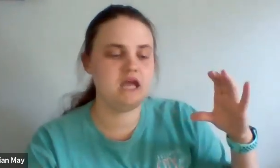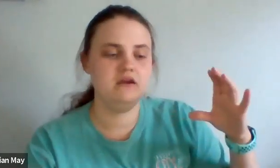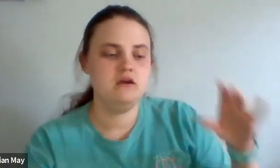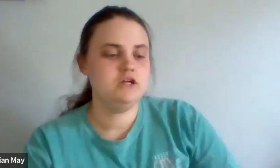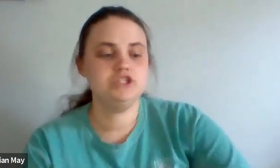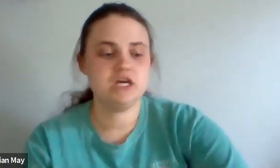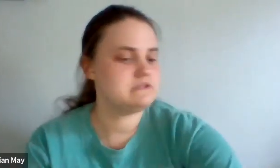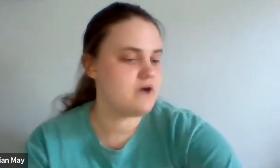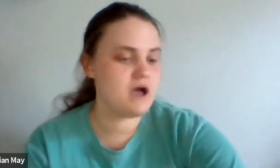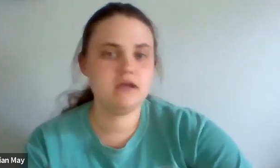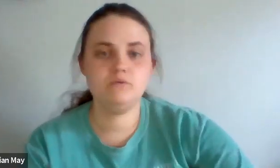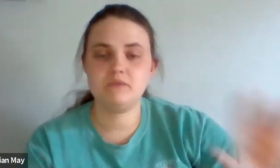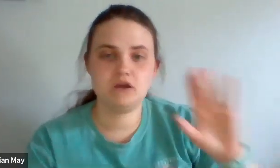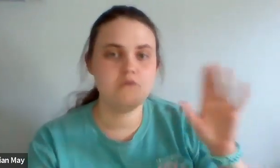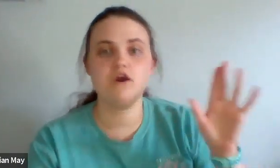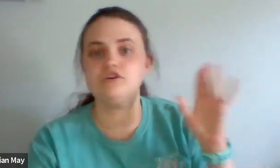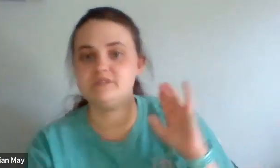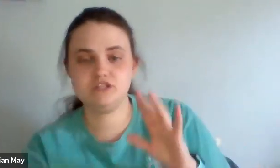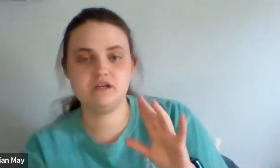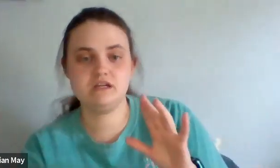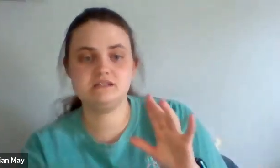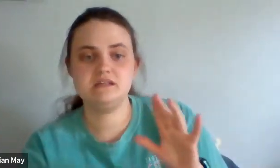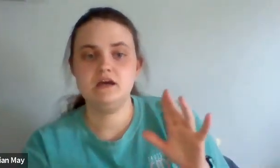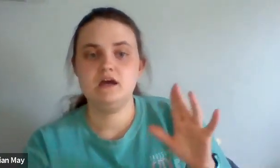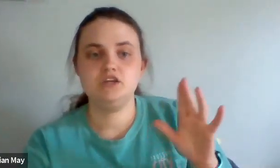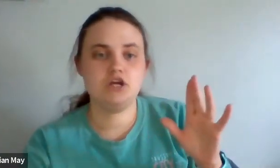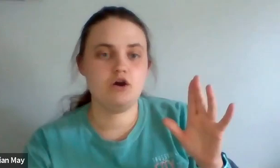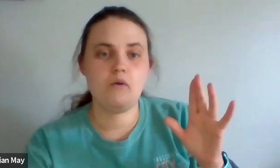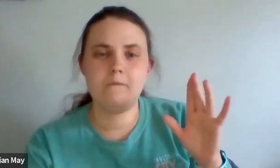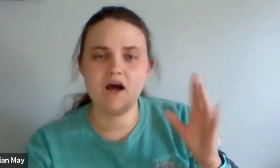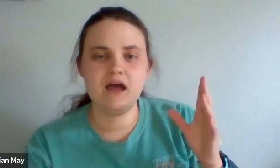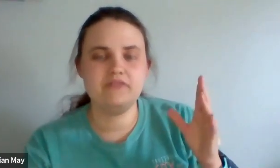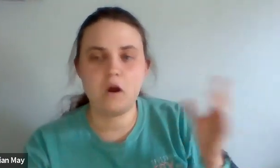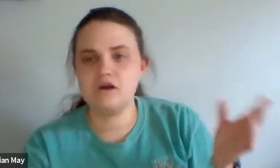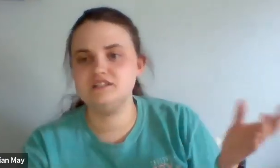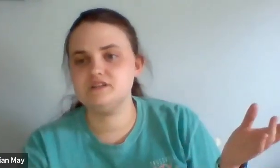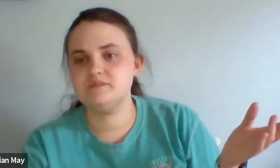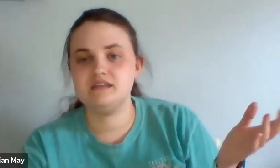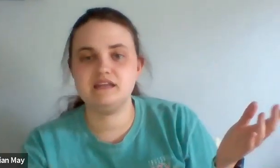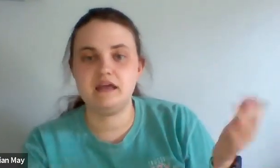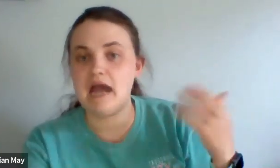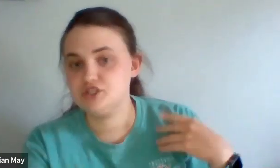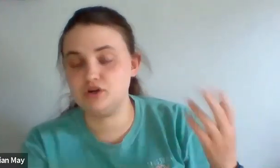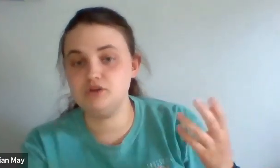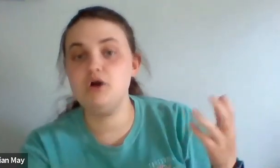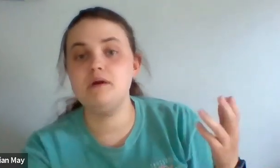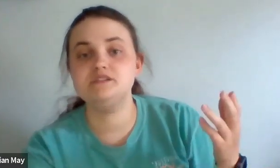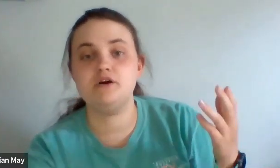communicate just fine with my coworkers, my students, but there are still some signs that like I just don't know. And